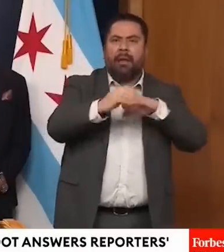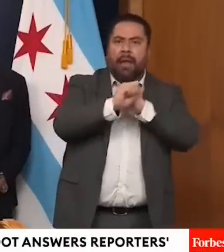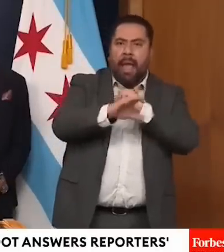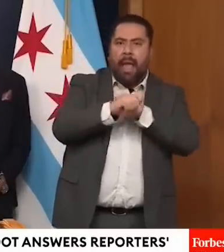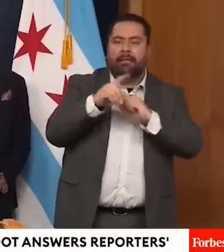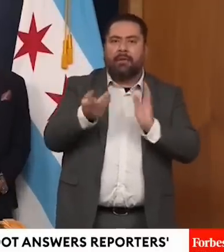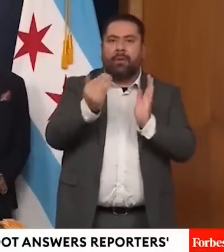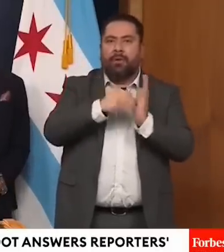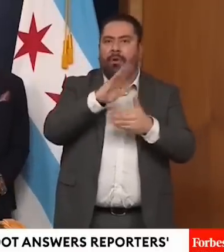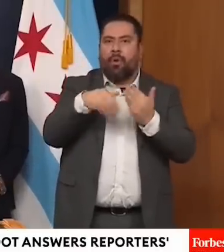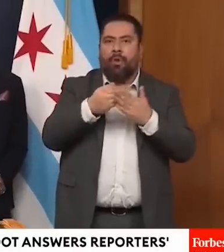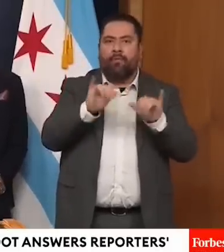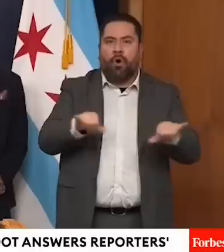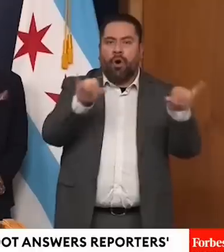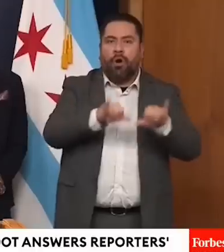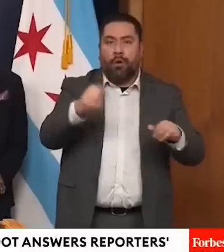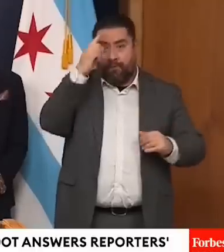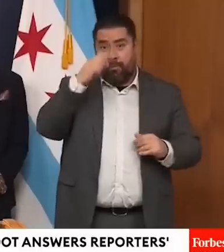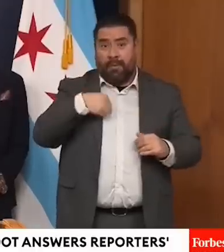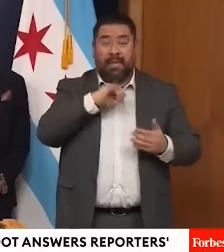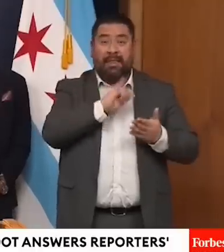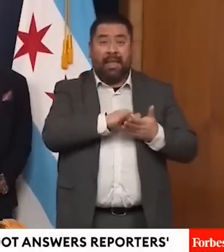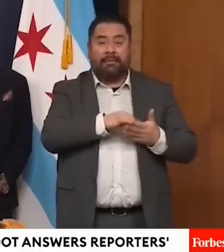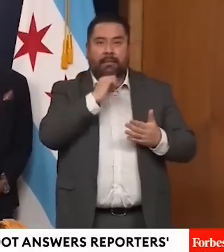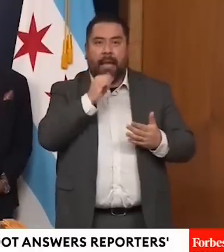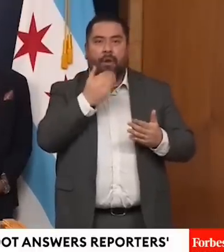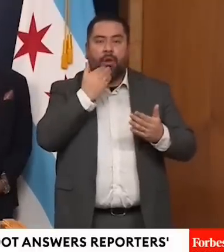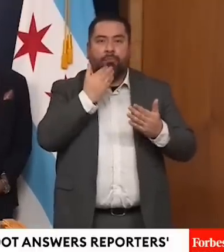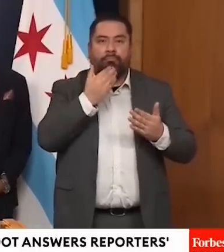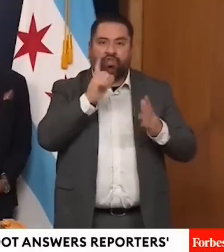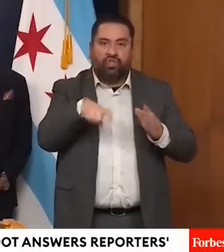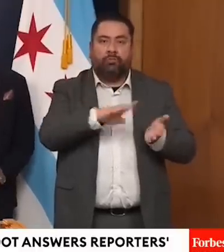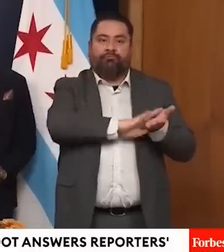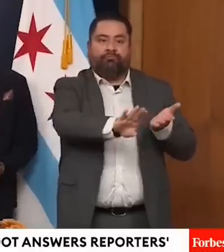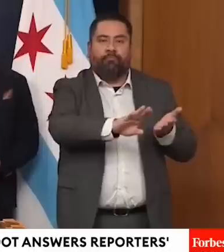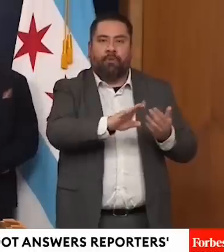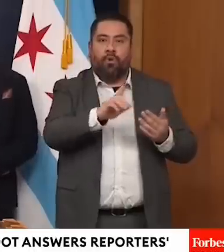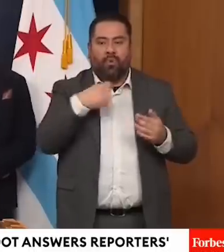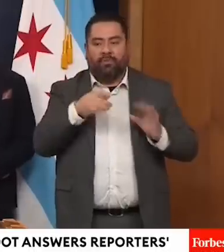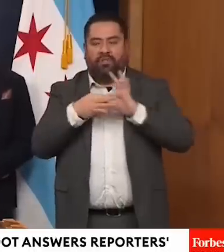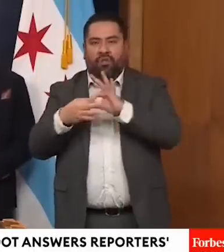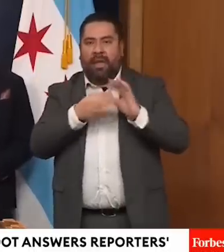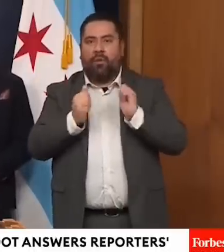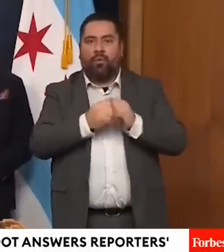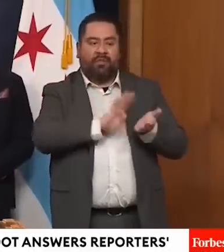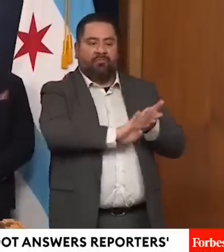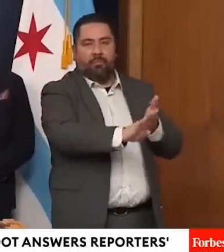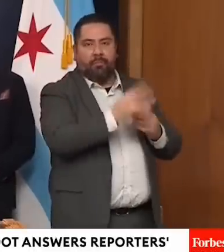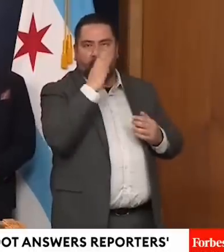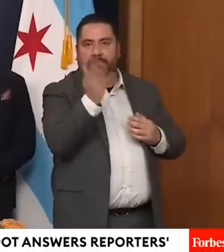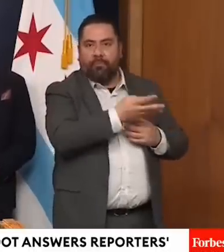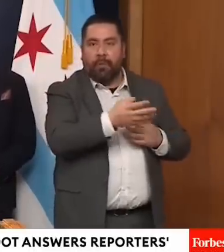repeated all over. To me, that's disqualifying. That's the thing that we should be united in condemning. And I